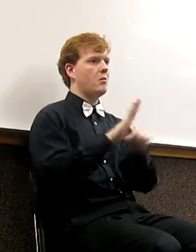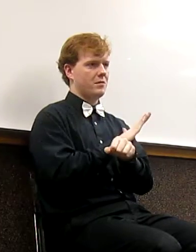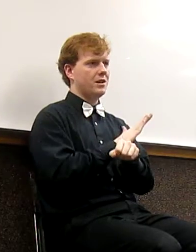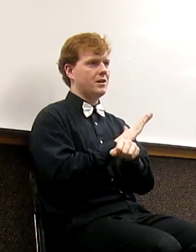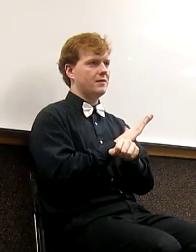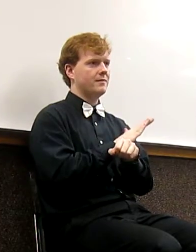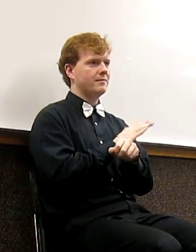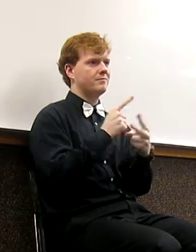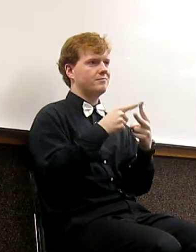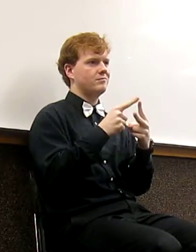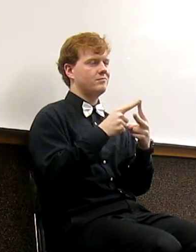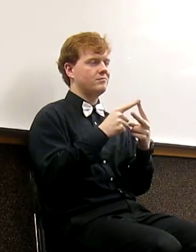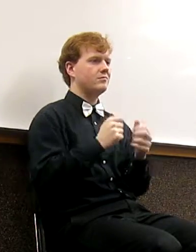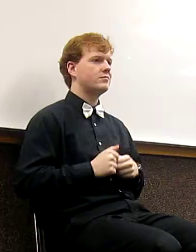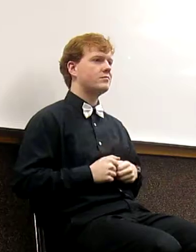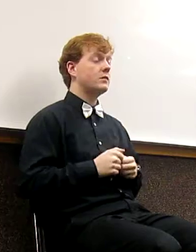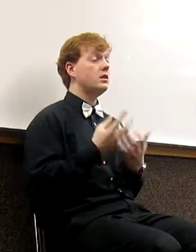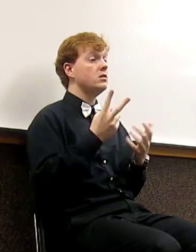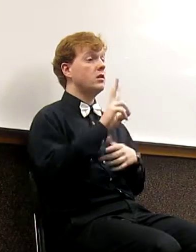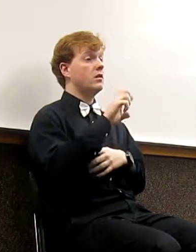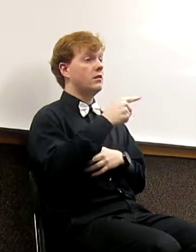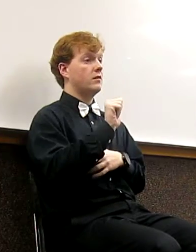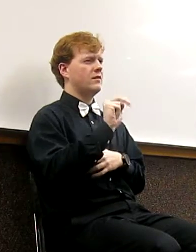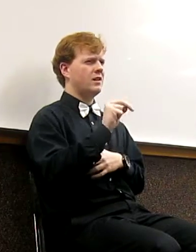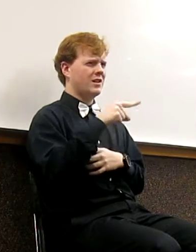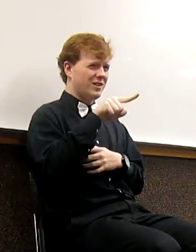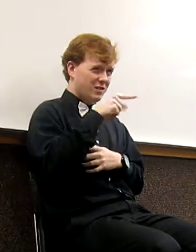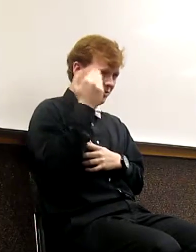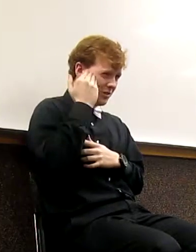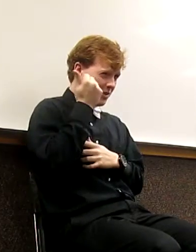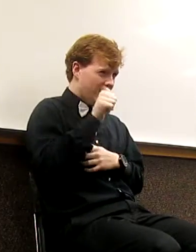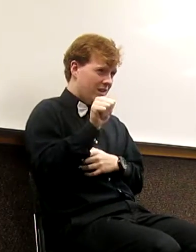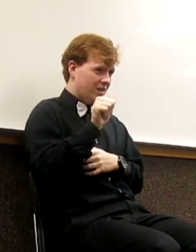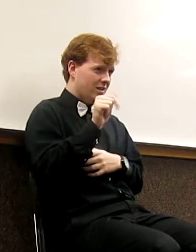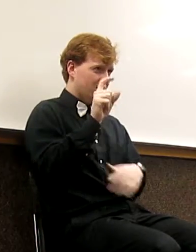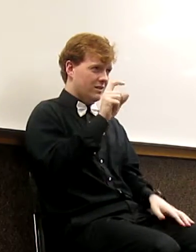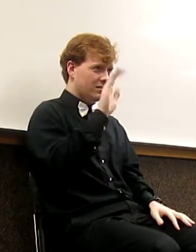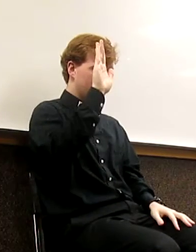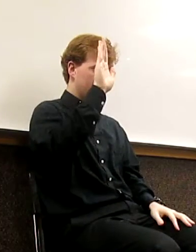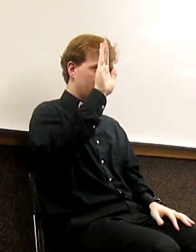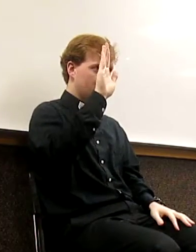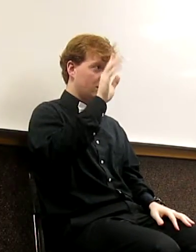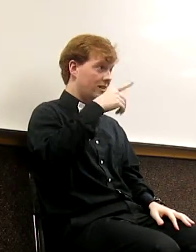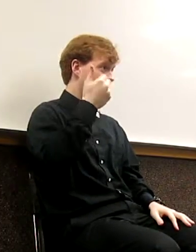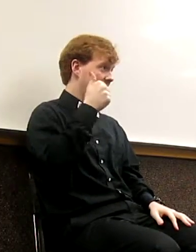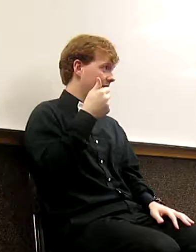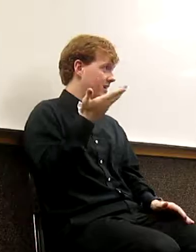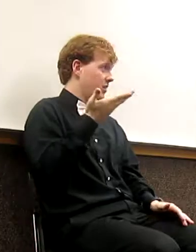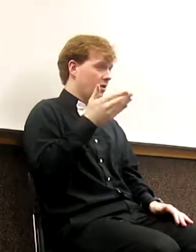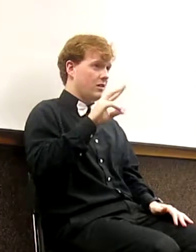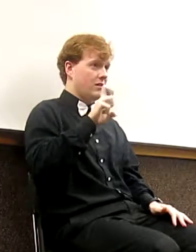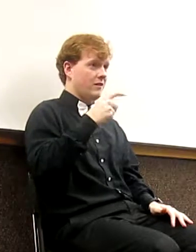good. So vegans, how many of you know a vegan? Know a vegan, or how many of you are a vegan? Okay.